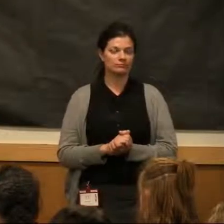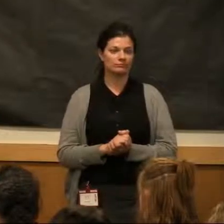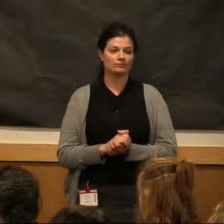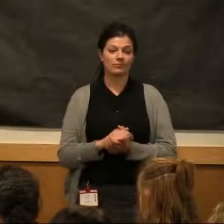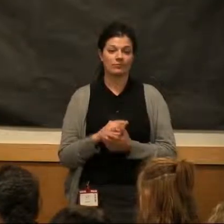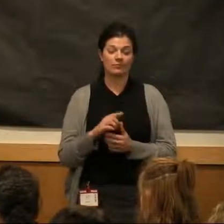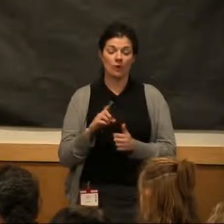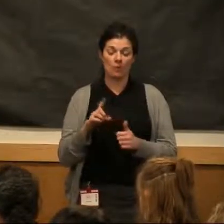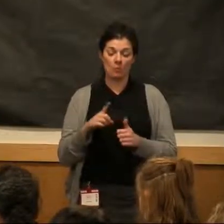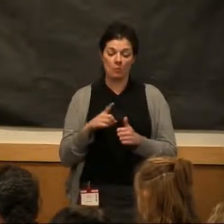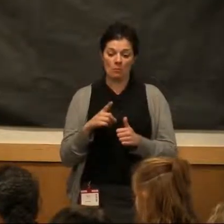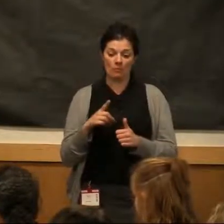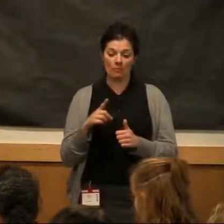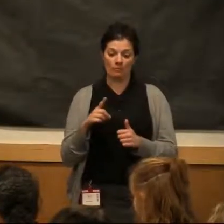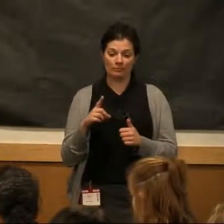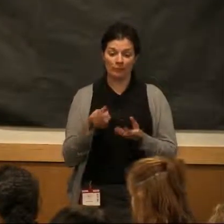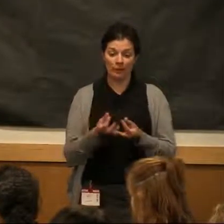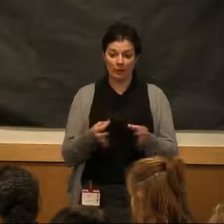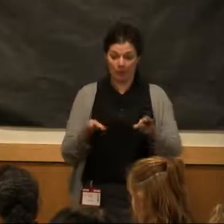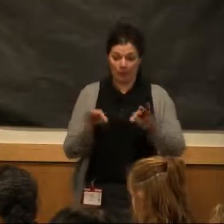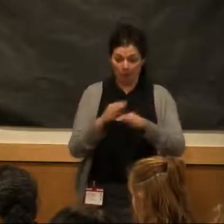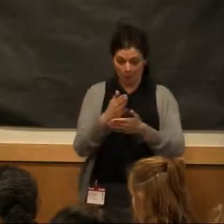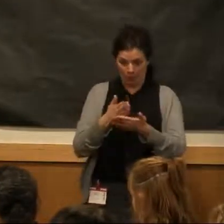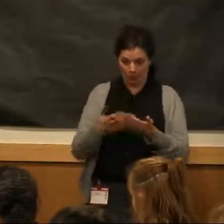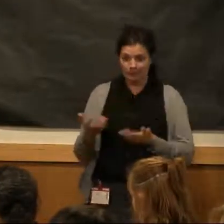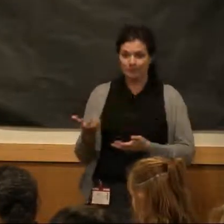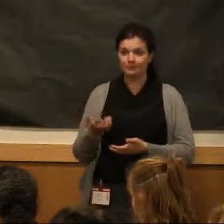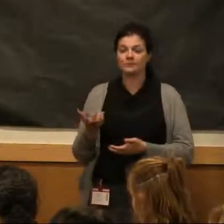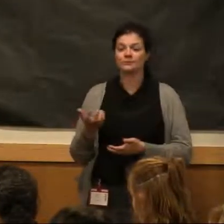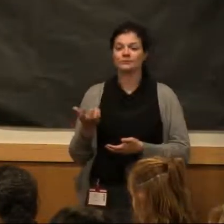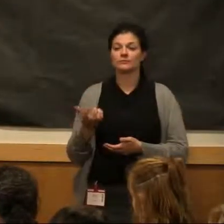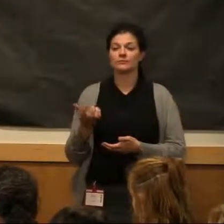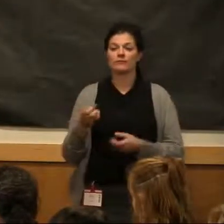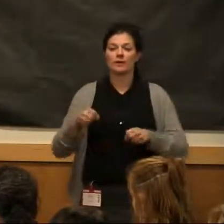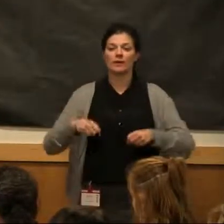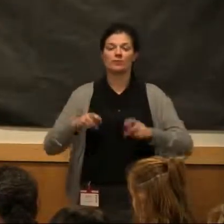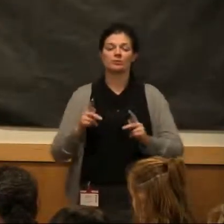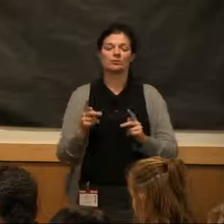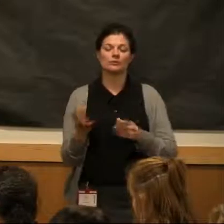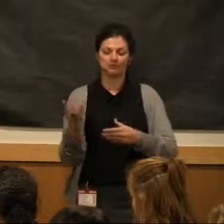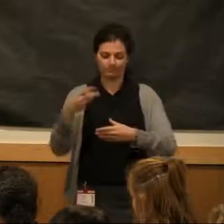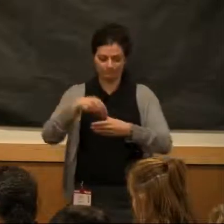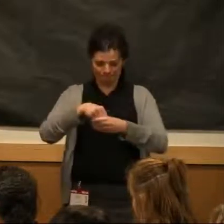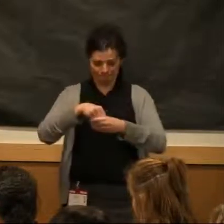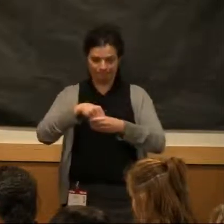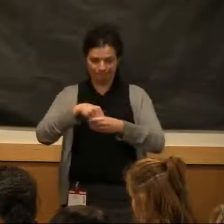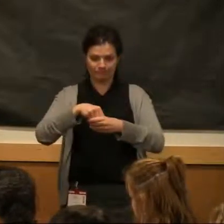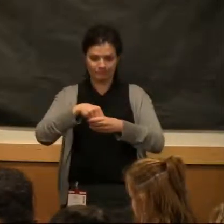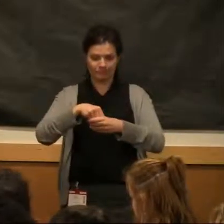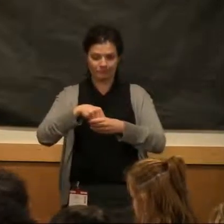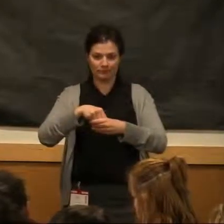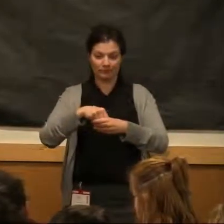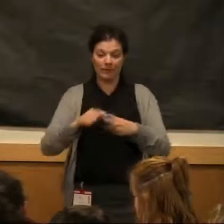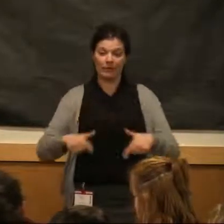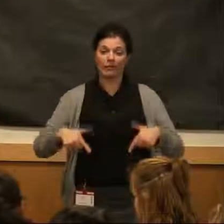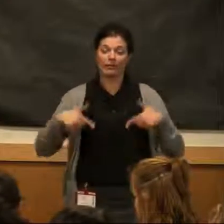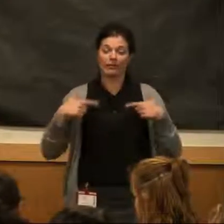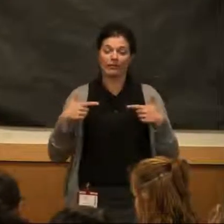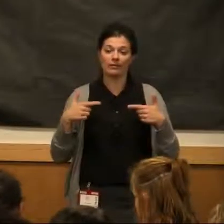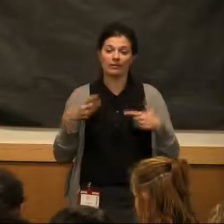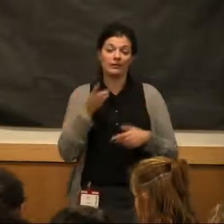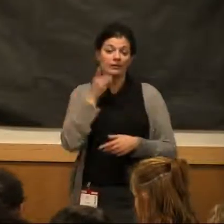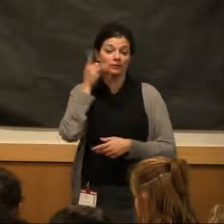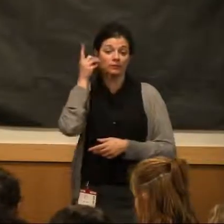one of the things that I think is most important about the residential experience is the opportunities to get involved. By living in the